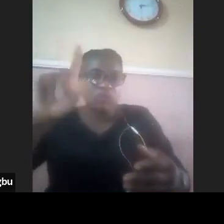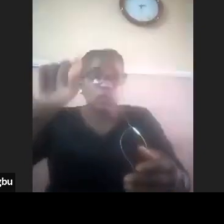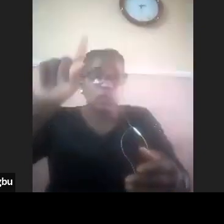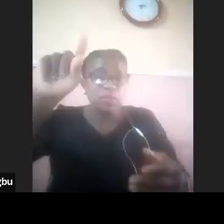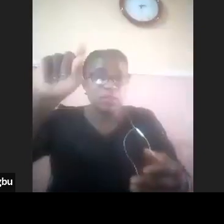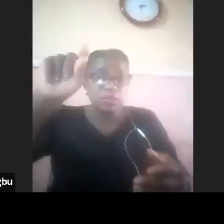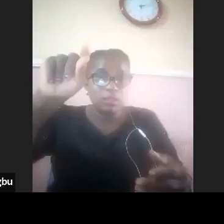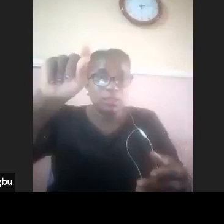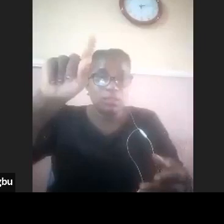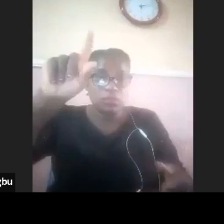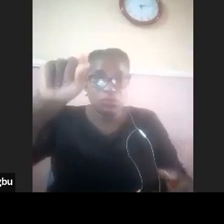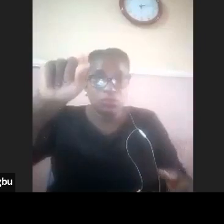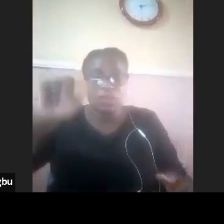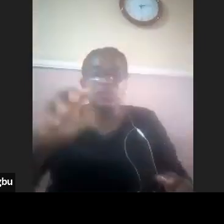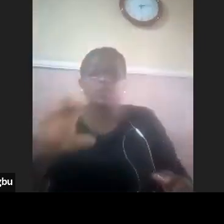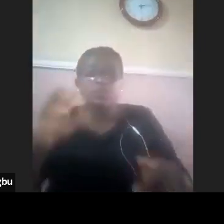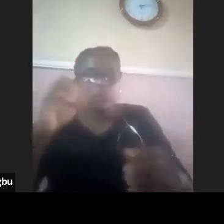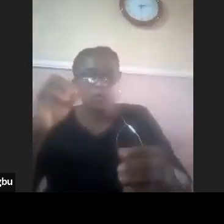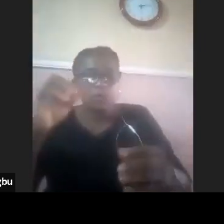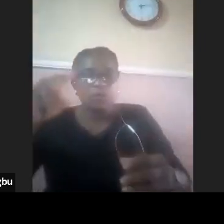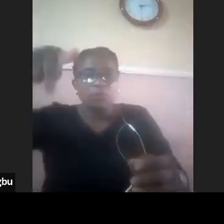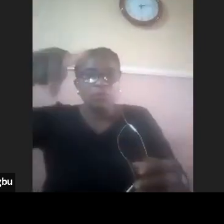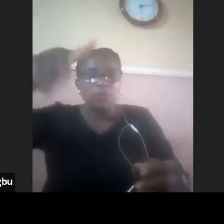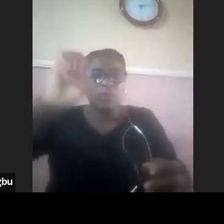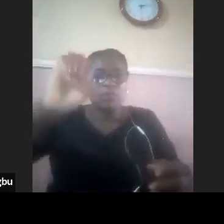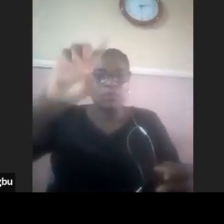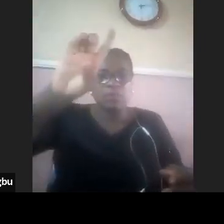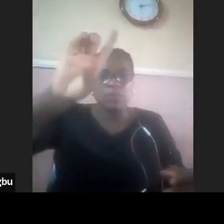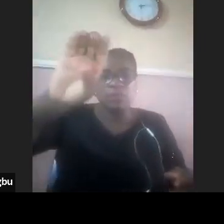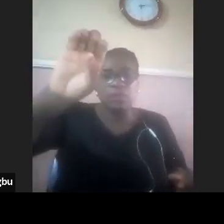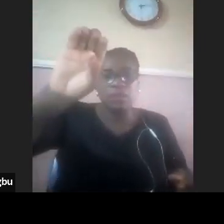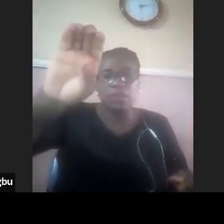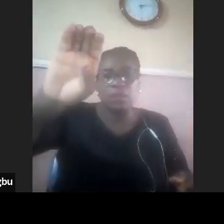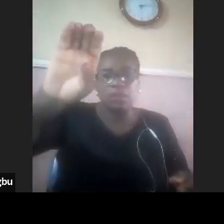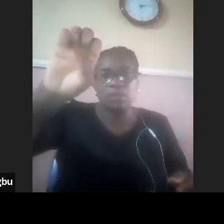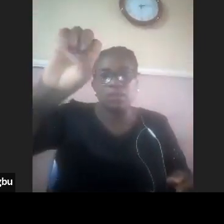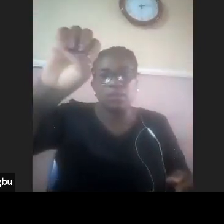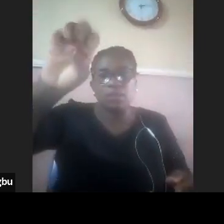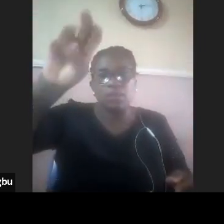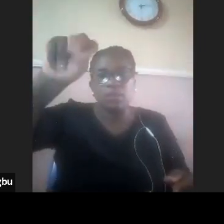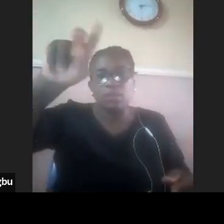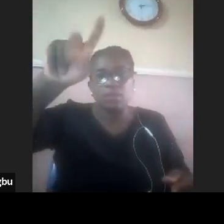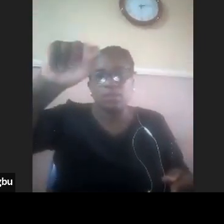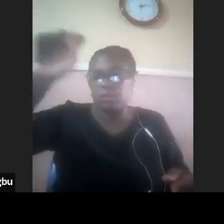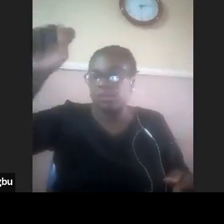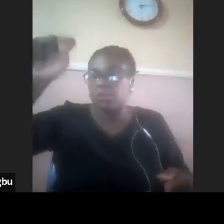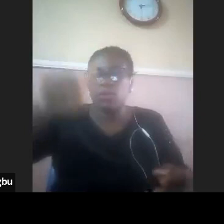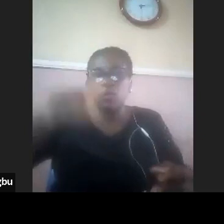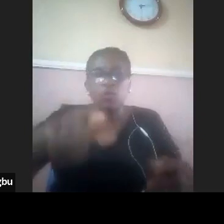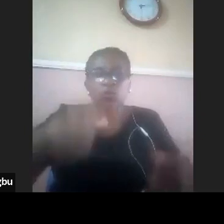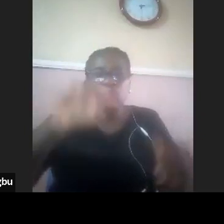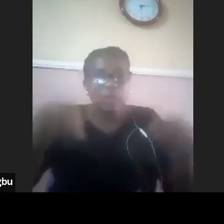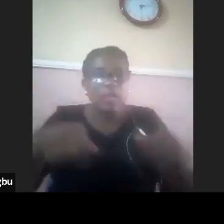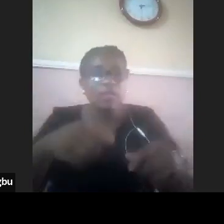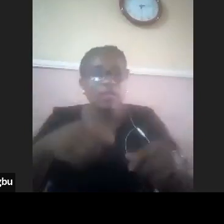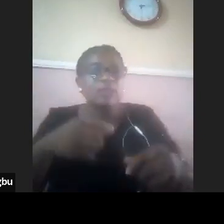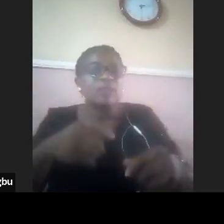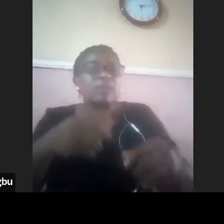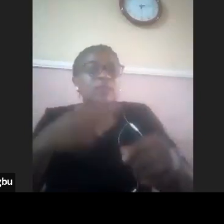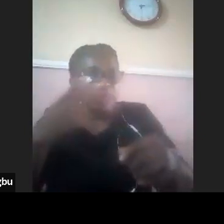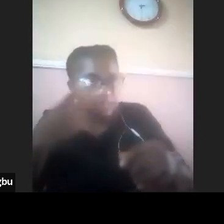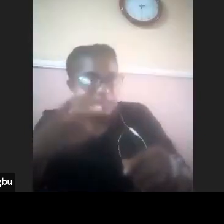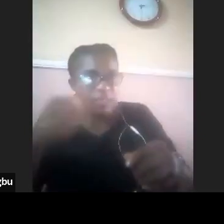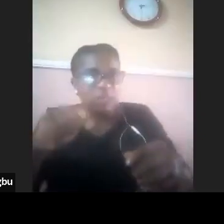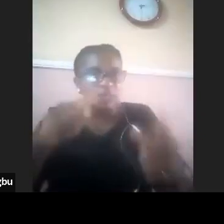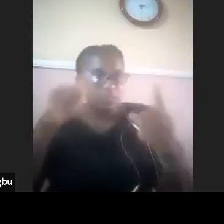to the program that you're applying for. When you read it, you see the target of the SDGs, that by 2025, this is